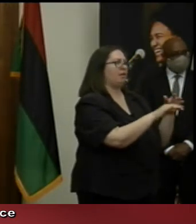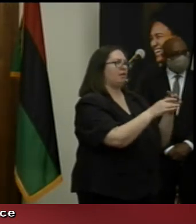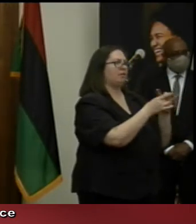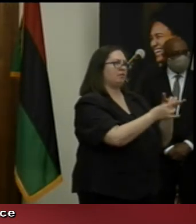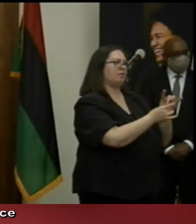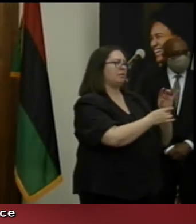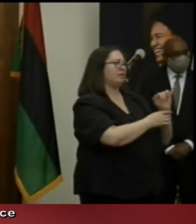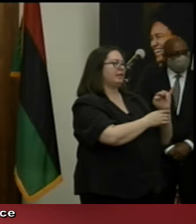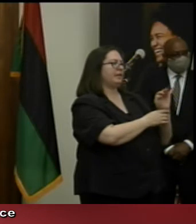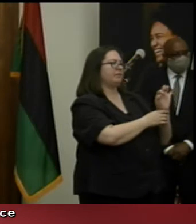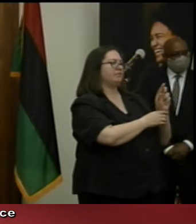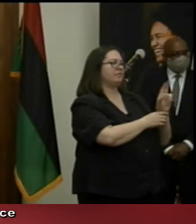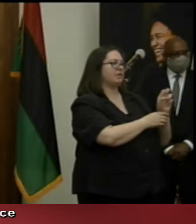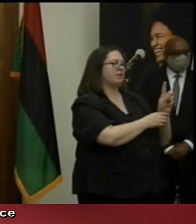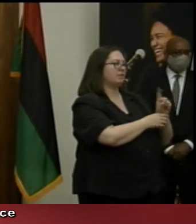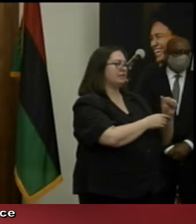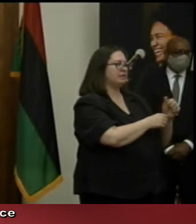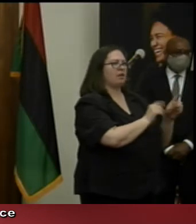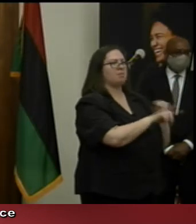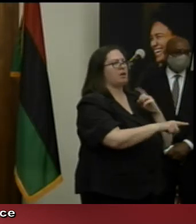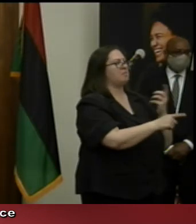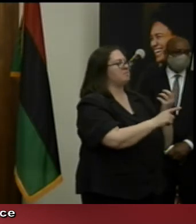the closest condition